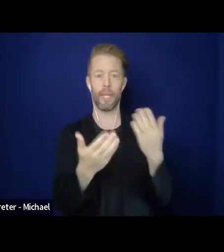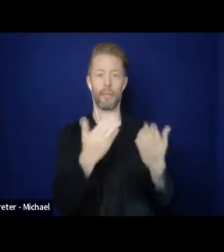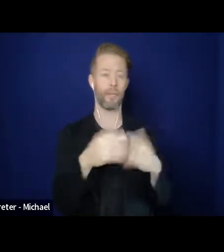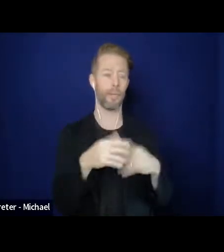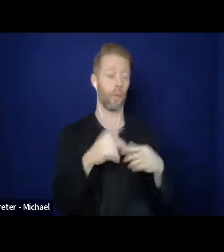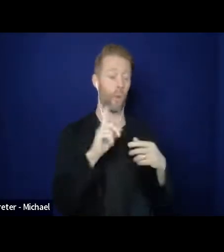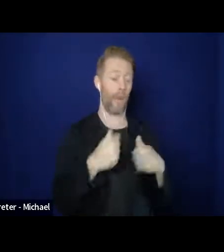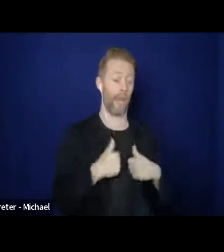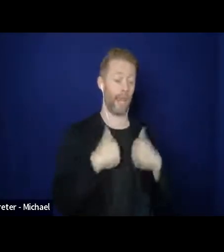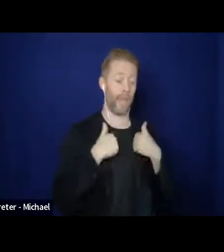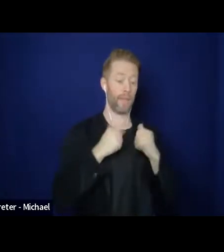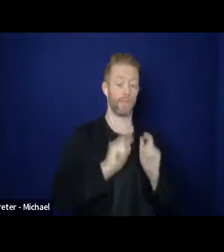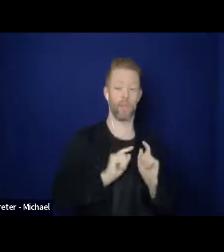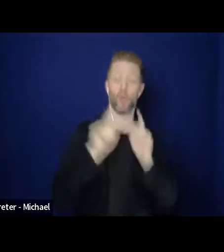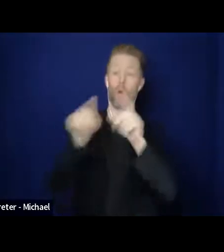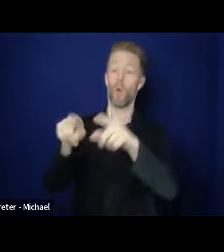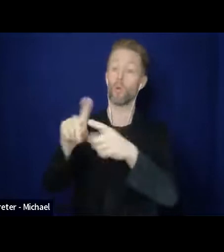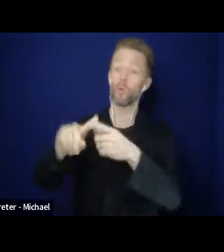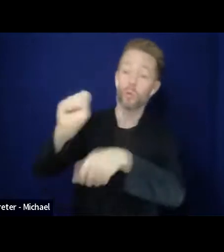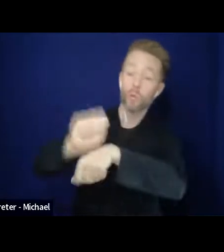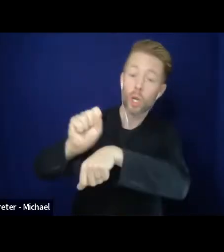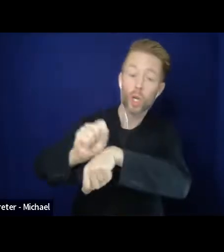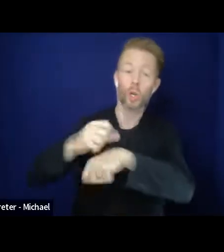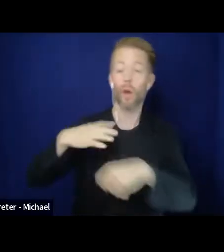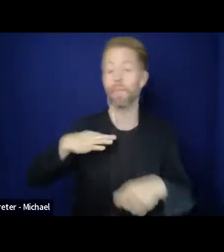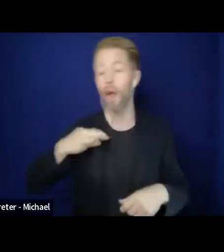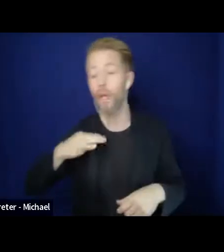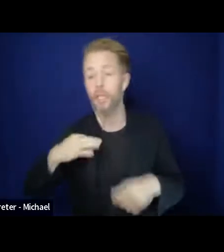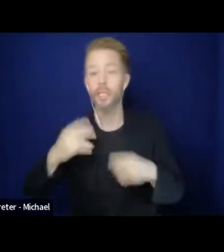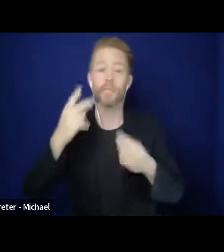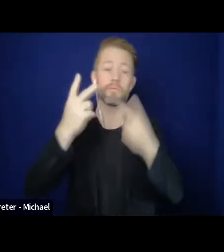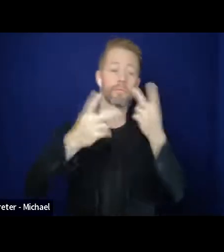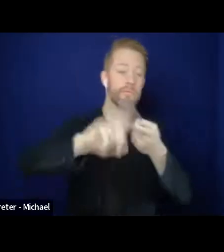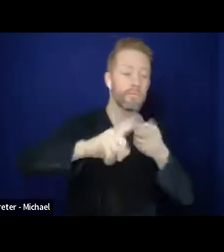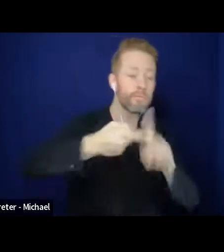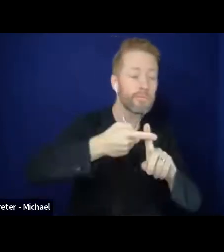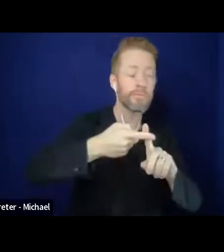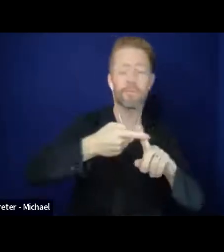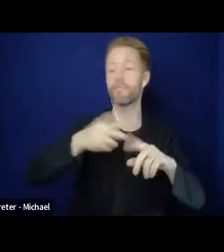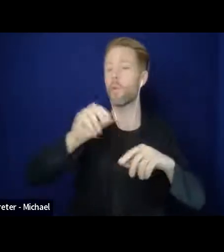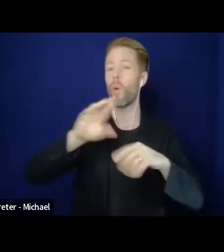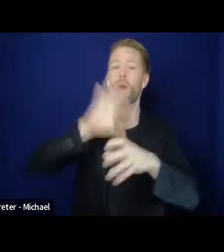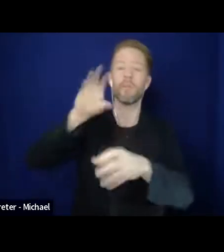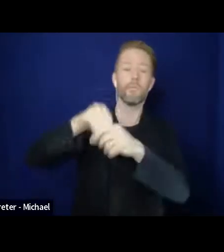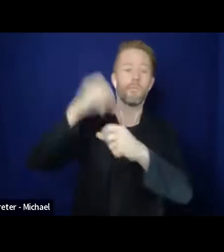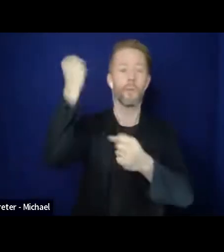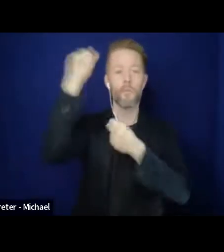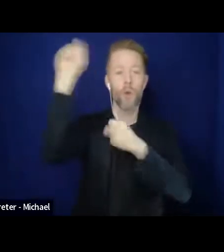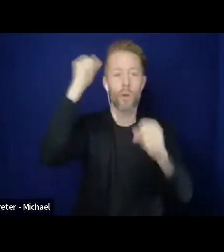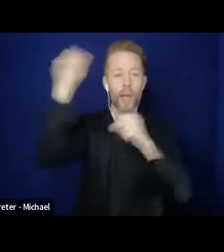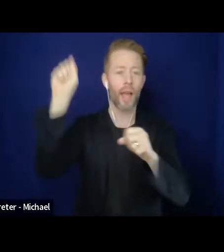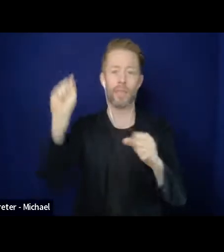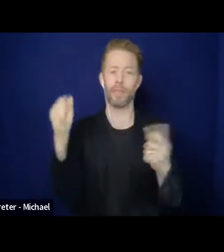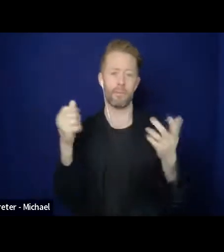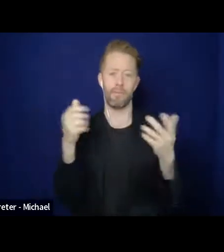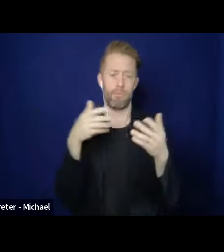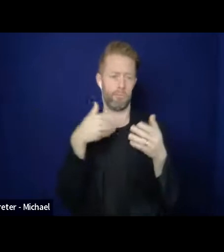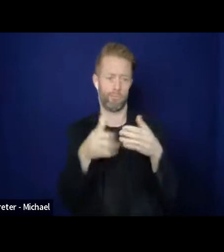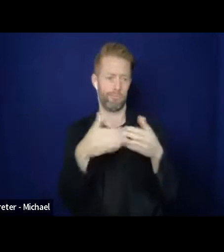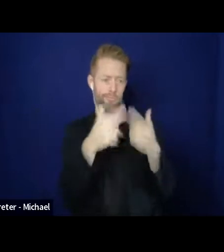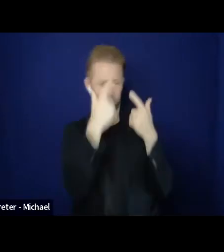place you volunteer or have a job or to see a friend or participate in a protest or whatever it is that you are deciding to